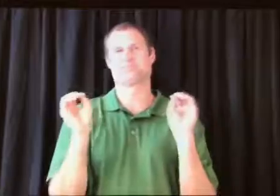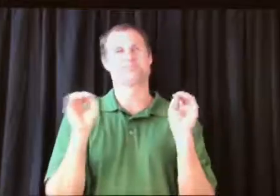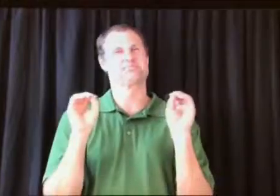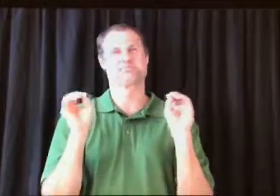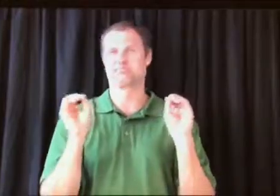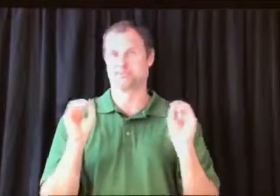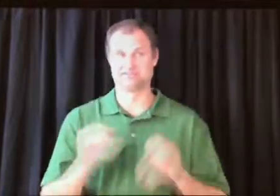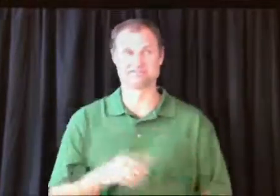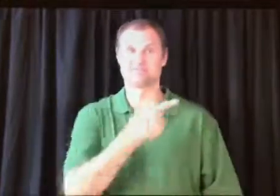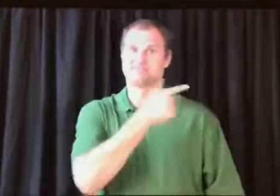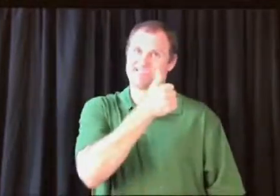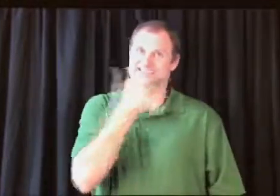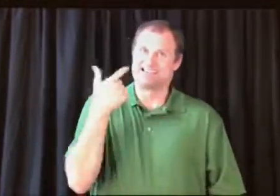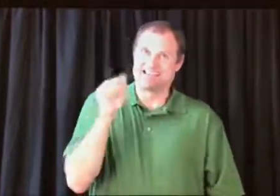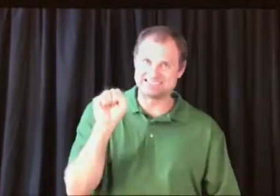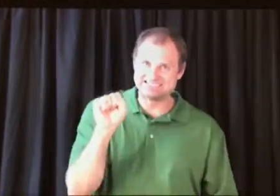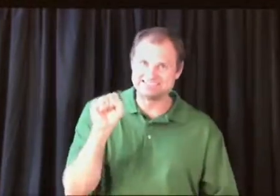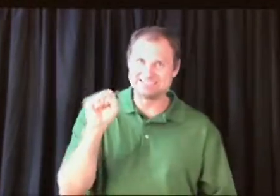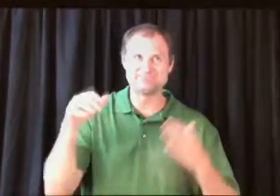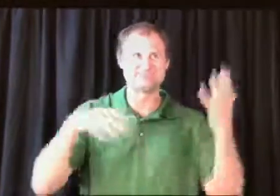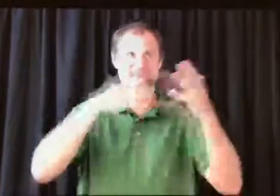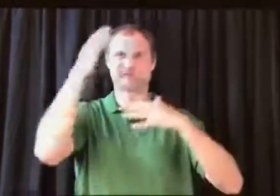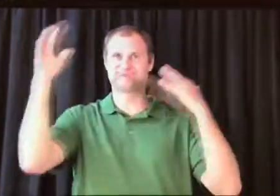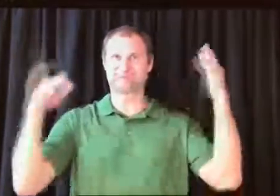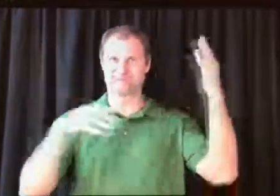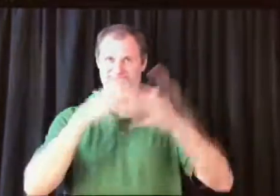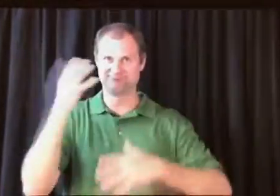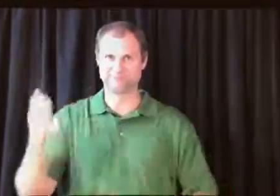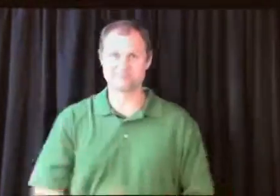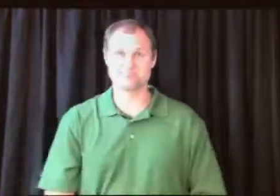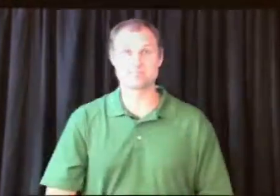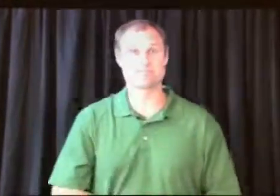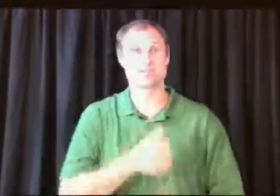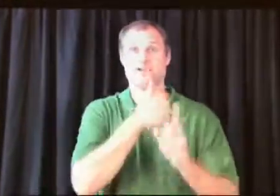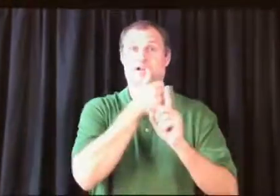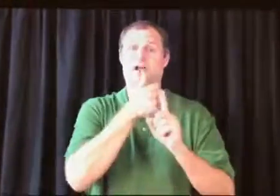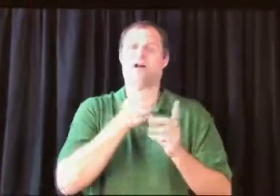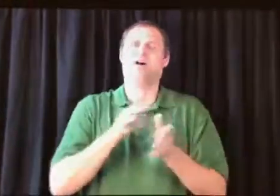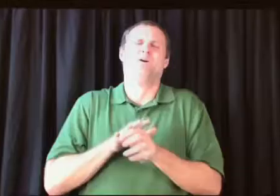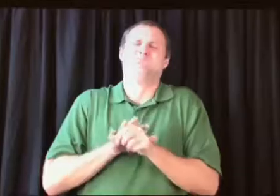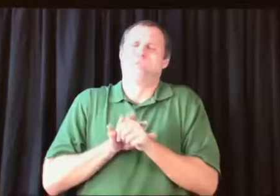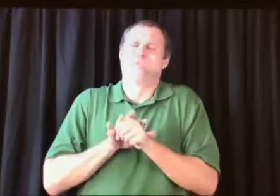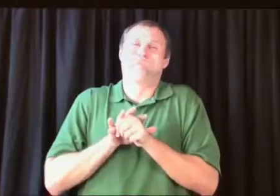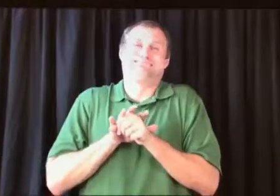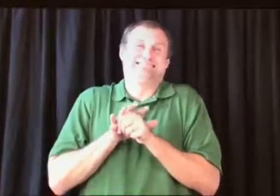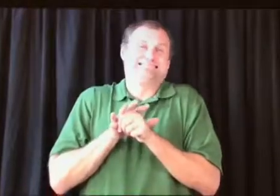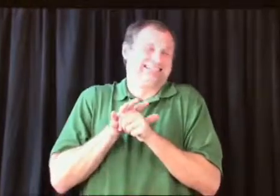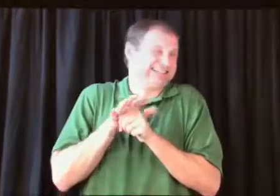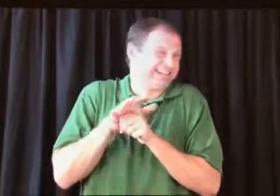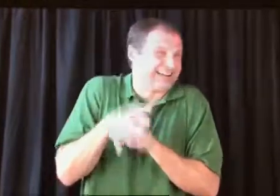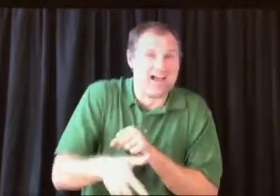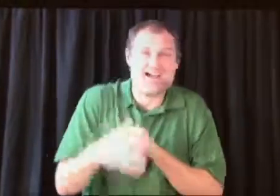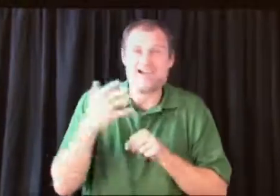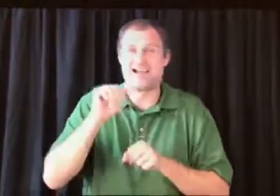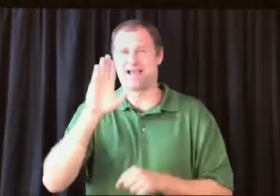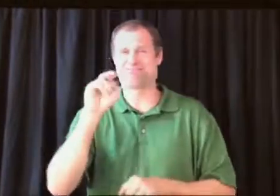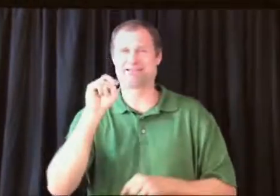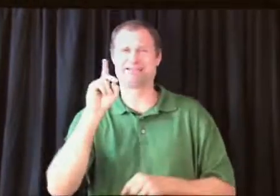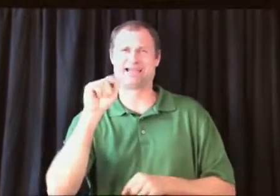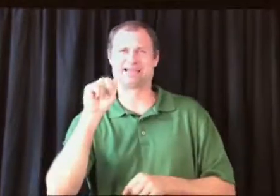Hydrogen is actually odorless and colorless, surprisingly enough, and there is an abundance